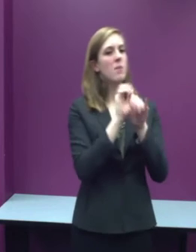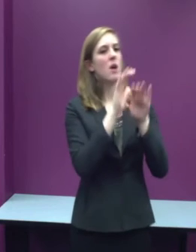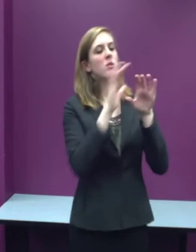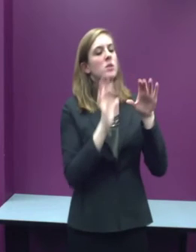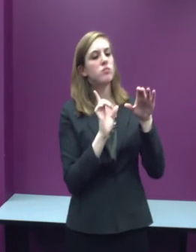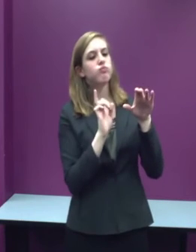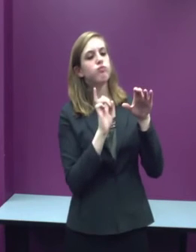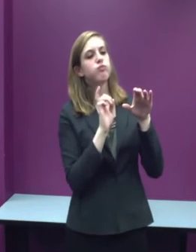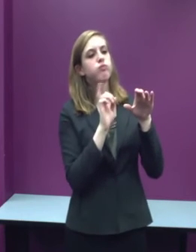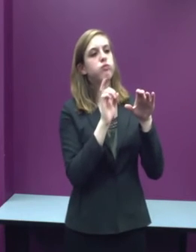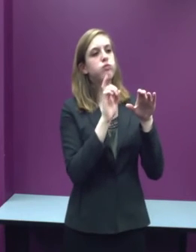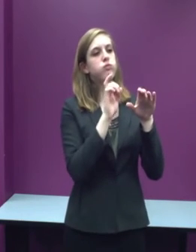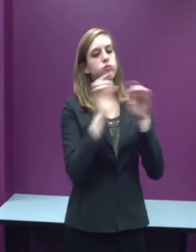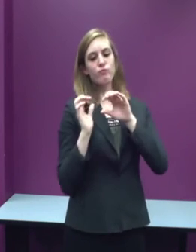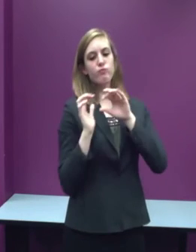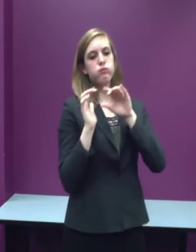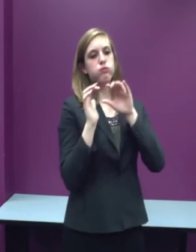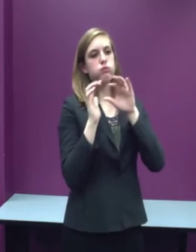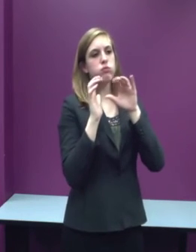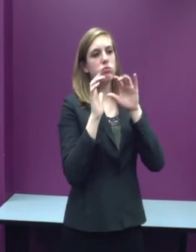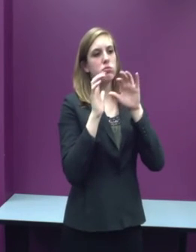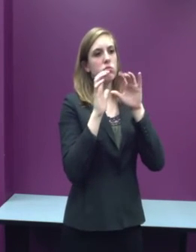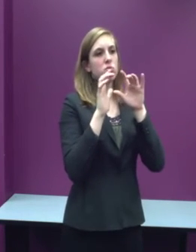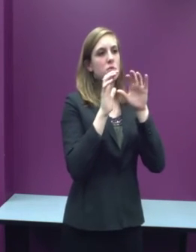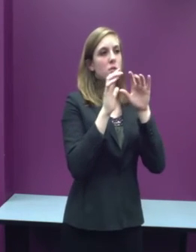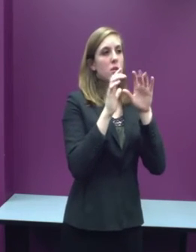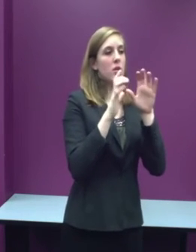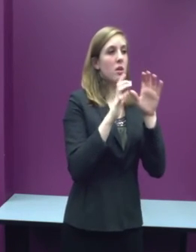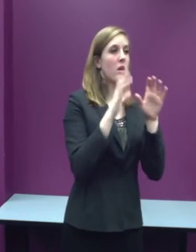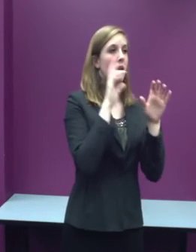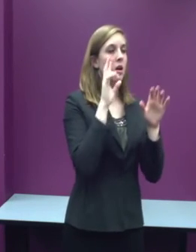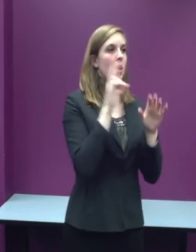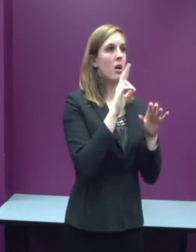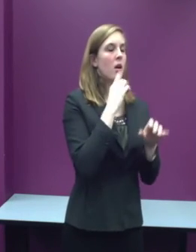Instead, he confronted a scene of crushing disappointment.